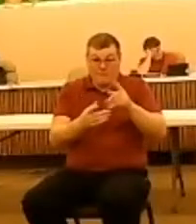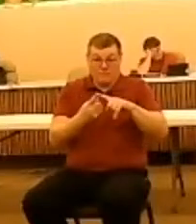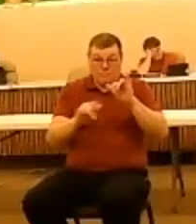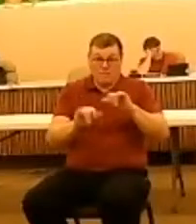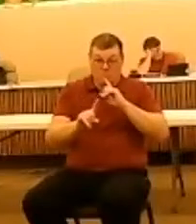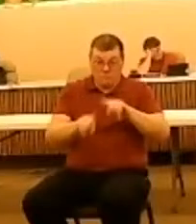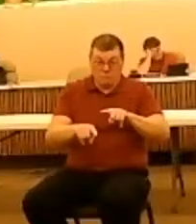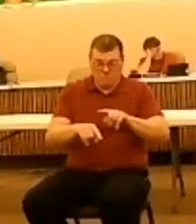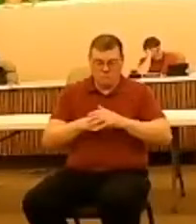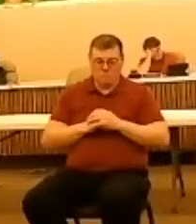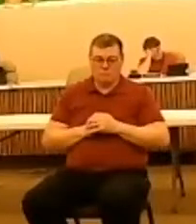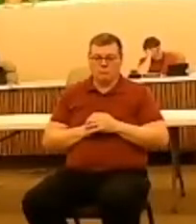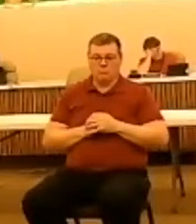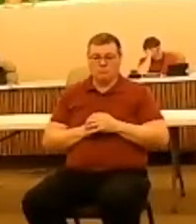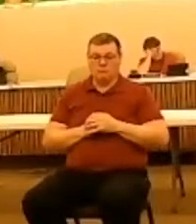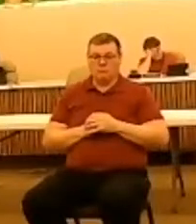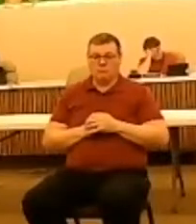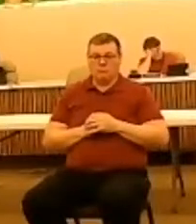resolution,